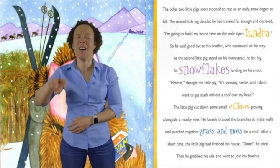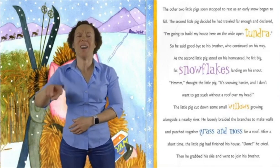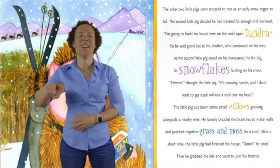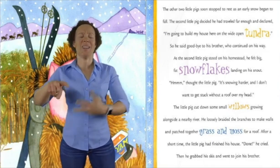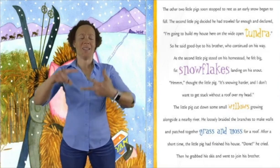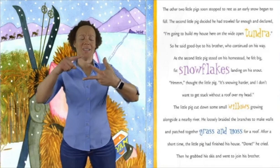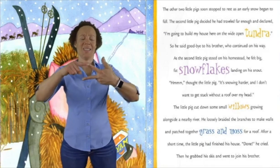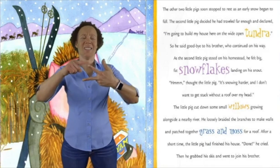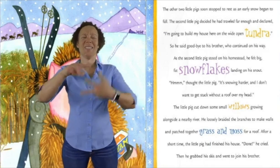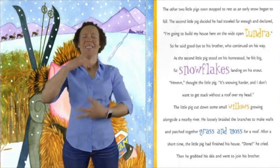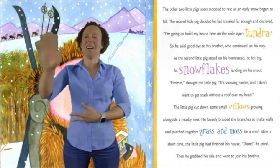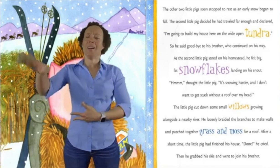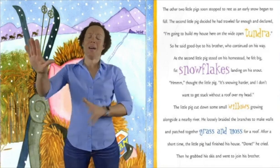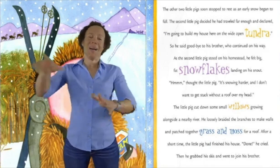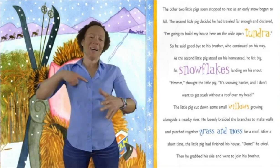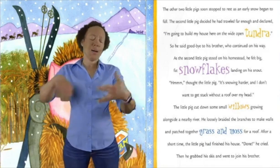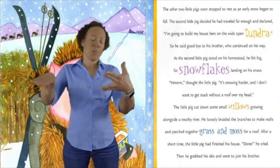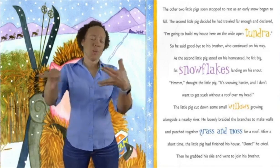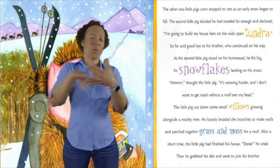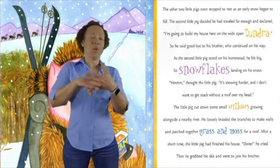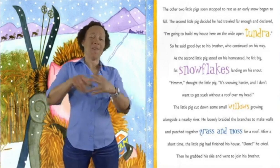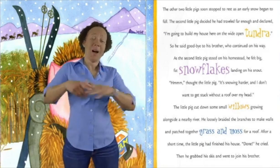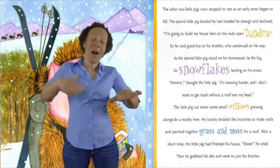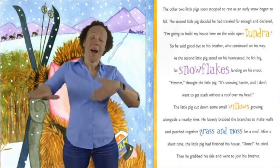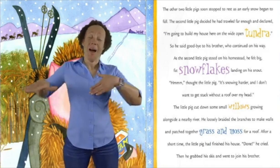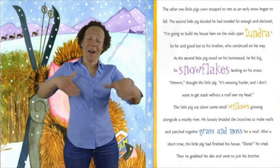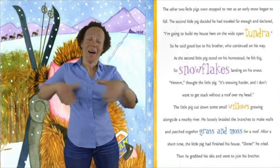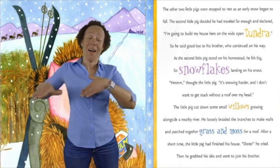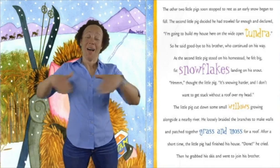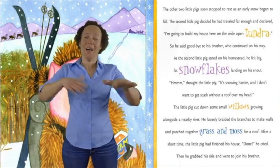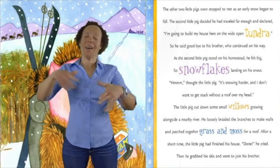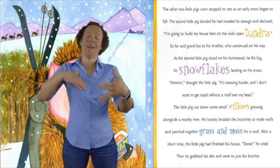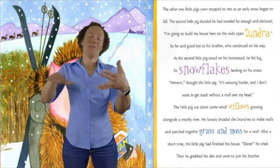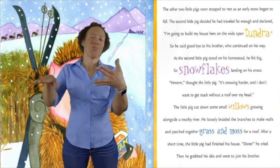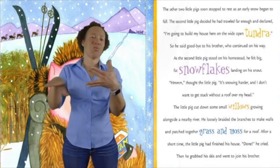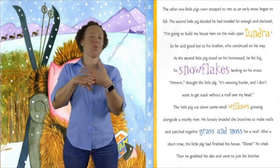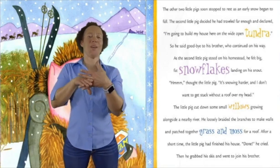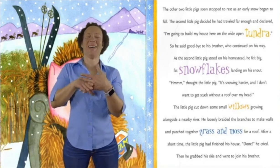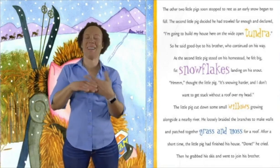The other two little pigs soon stopped to rest as an early snow began to fall.